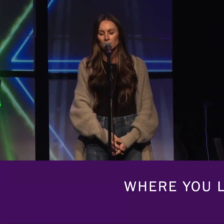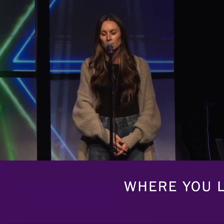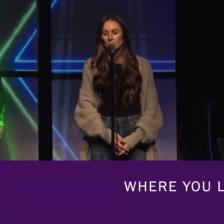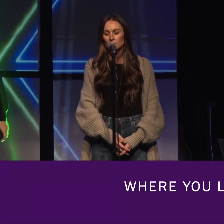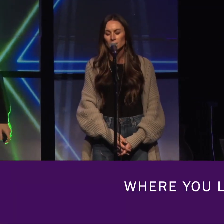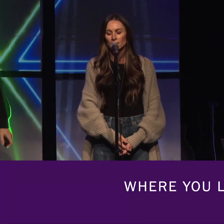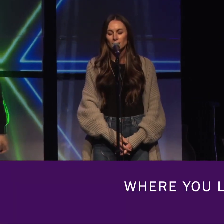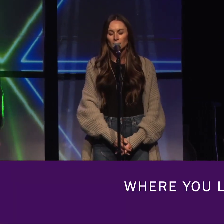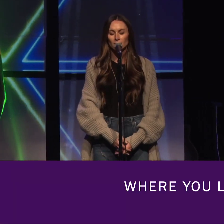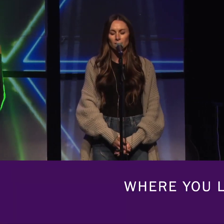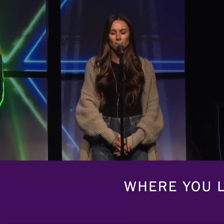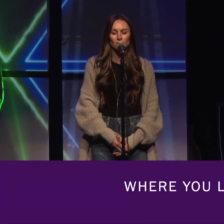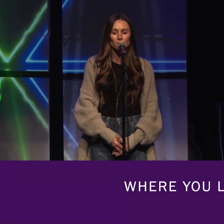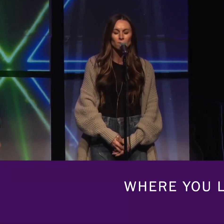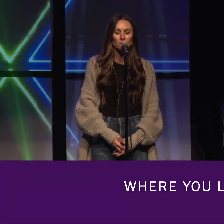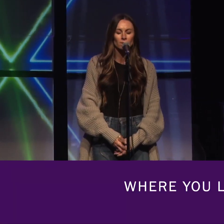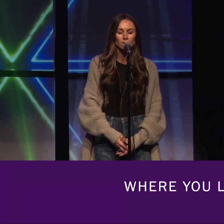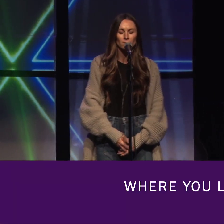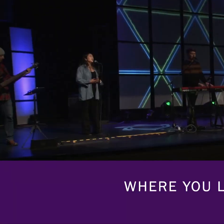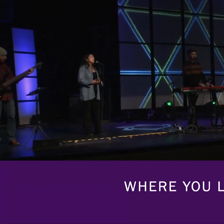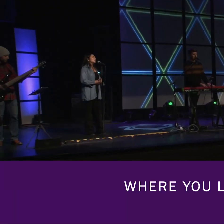You lead me,